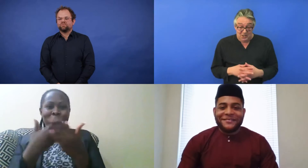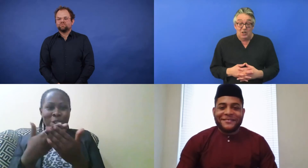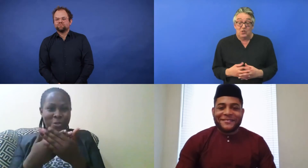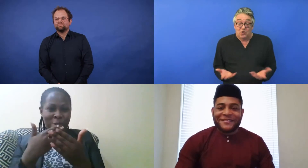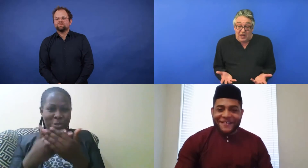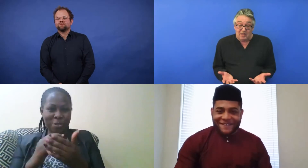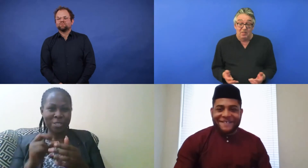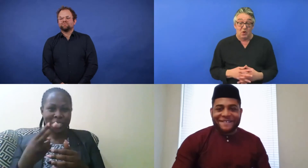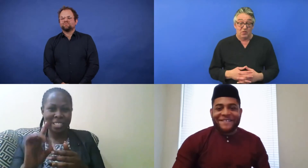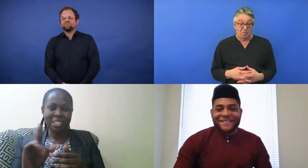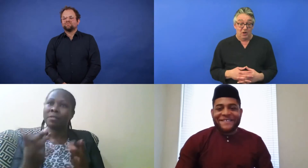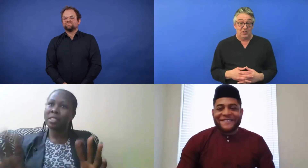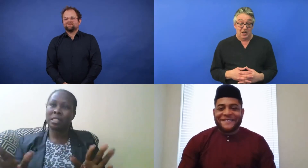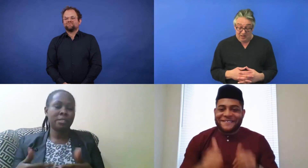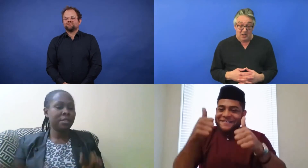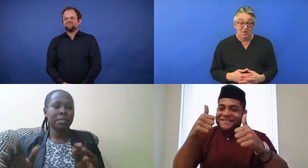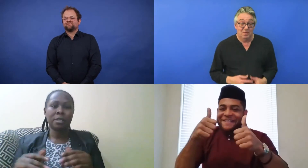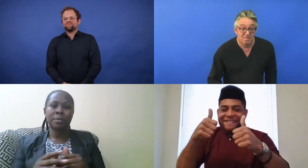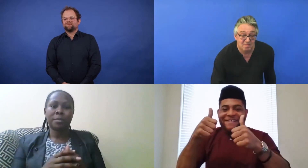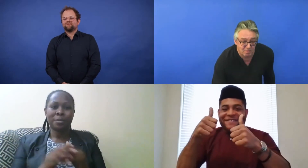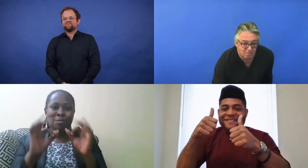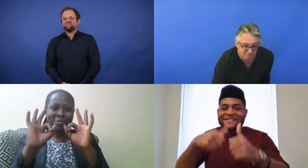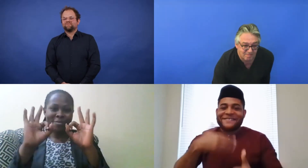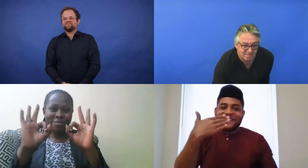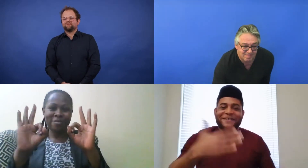impairments, to get involved politically. Thank you.